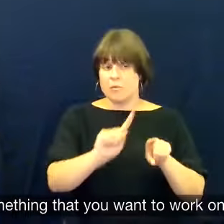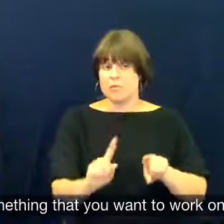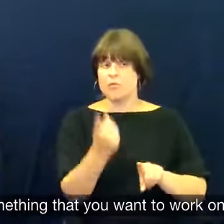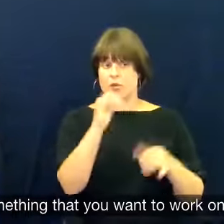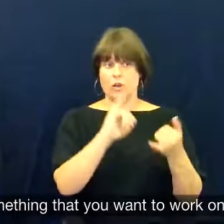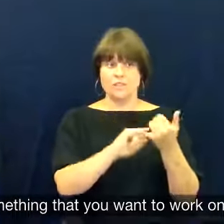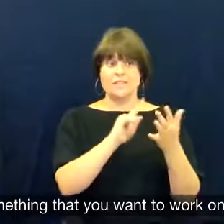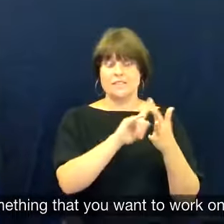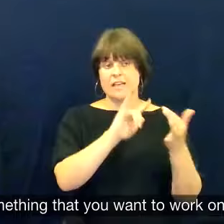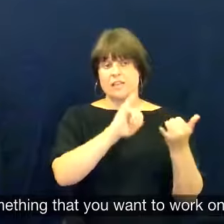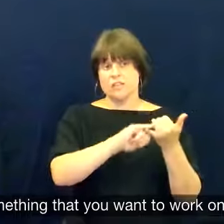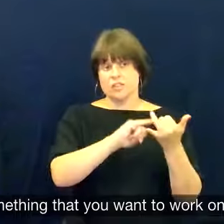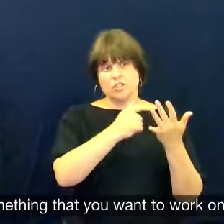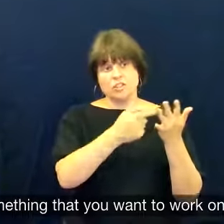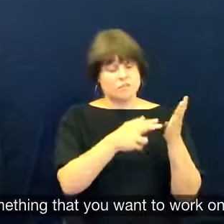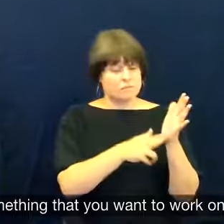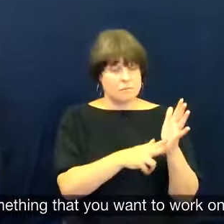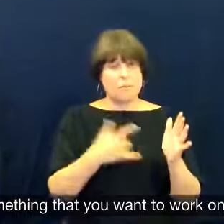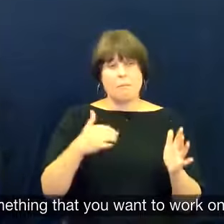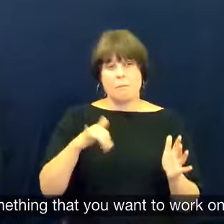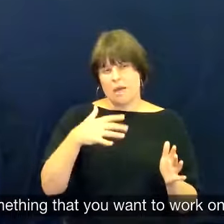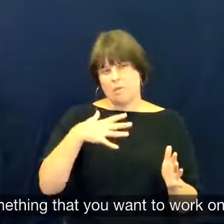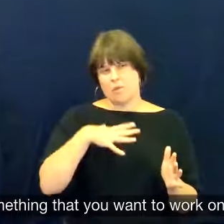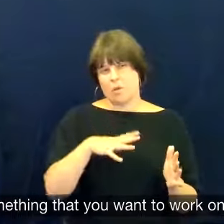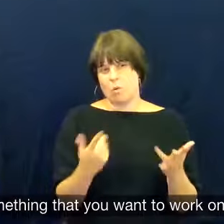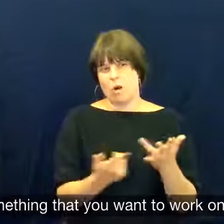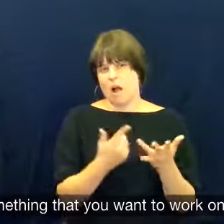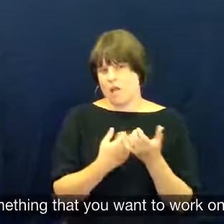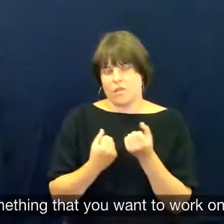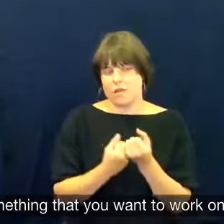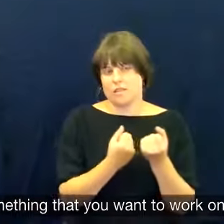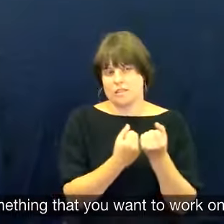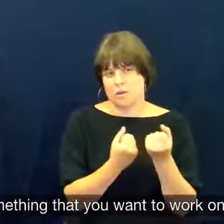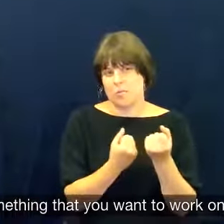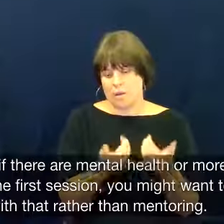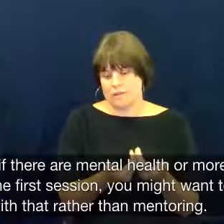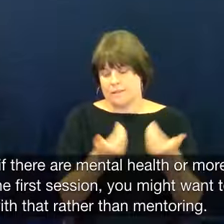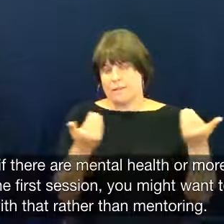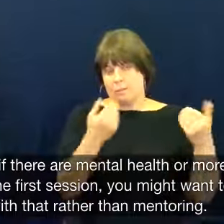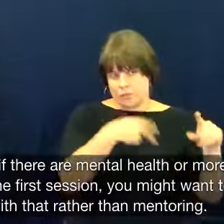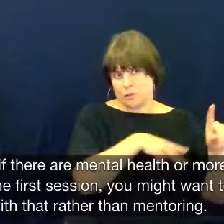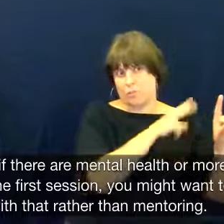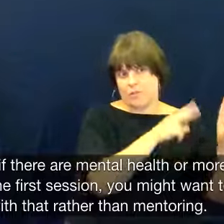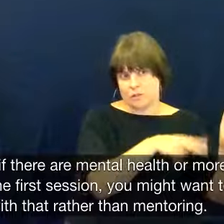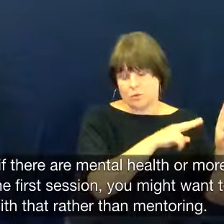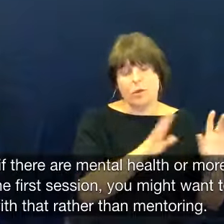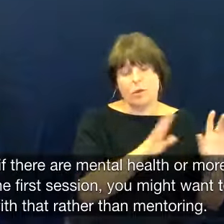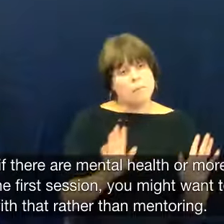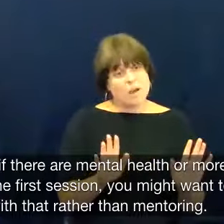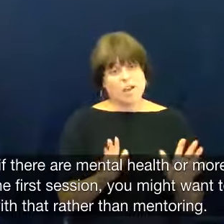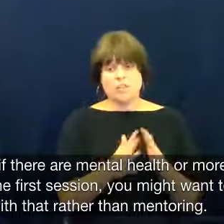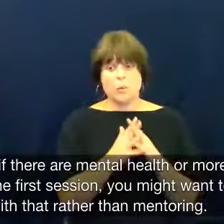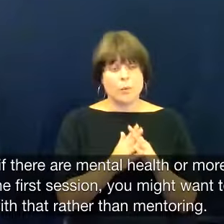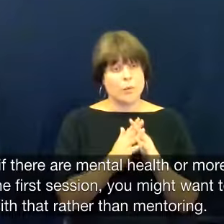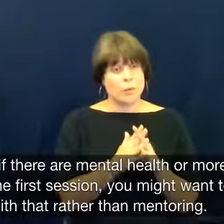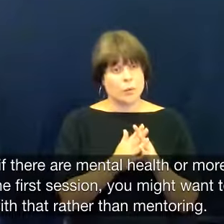seek different sort of assistance with that rather than mentoring. But it's just a useful guide to start getting you thinking about